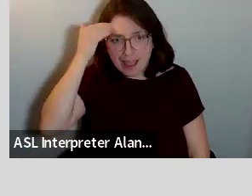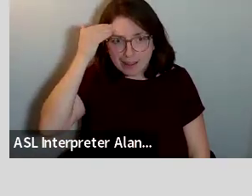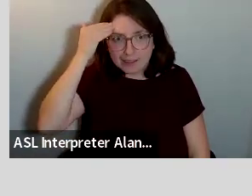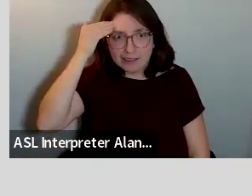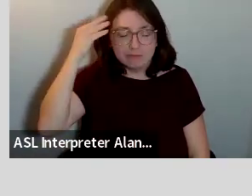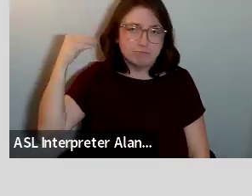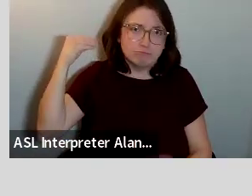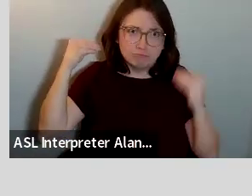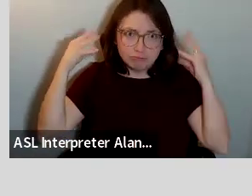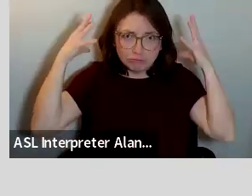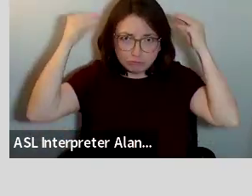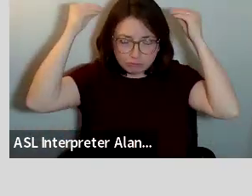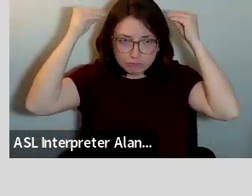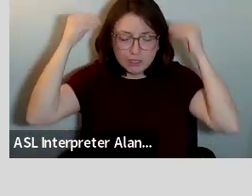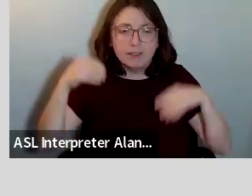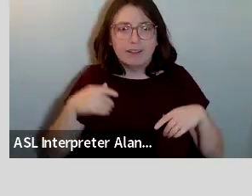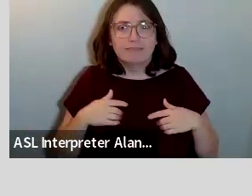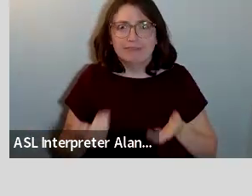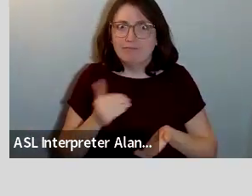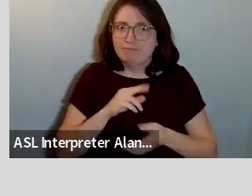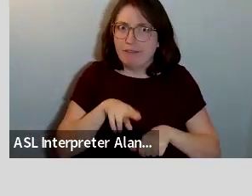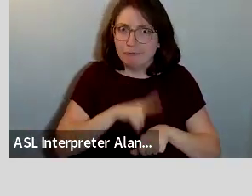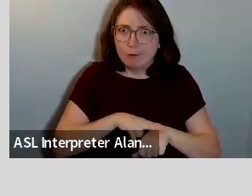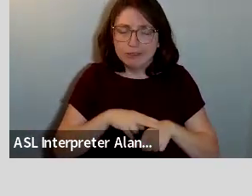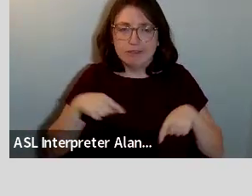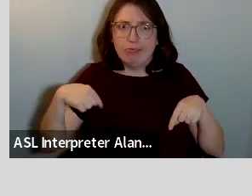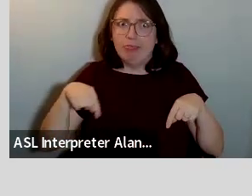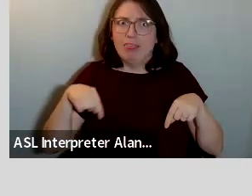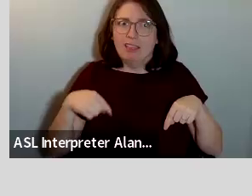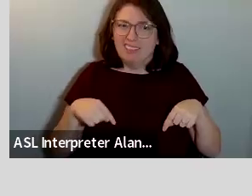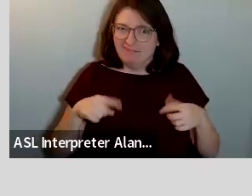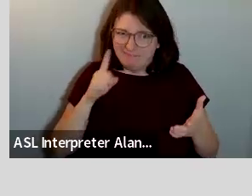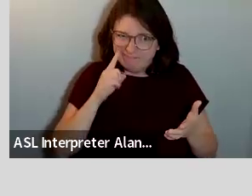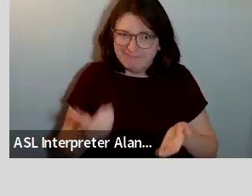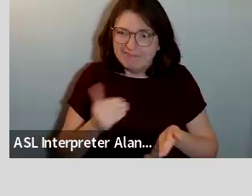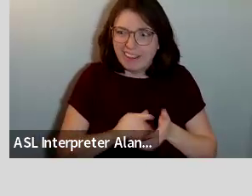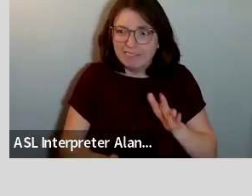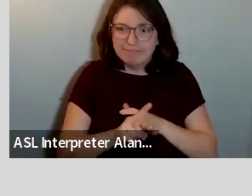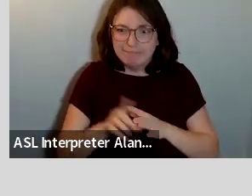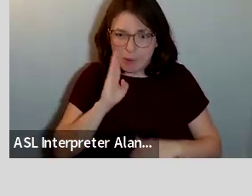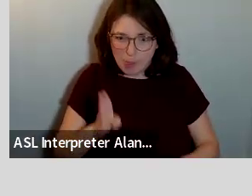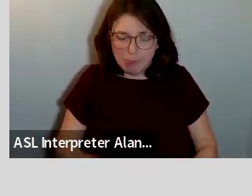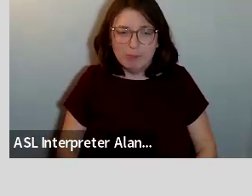recurrence. So that was always in the background.